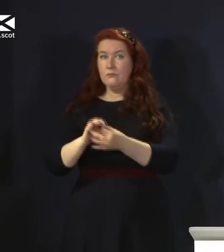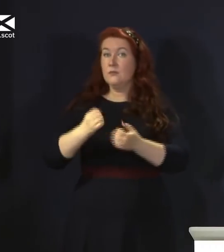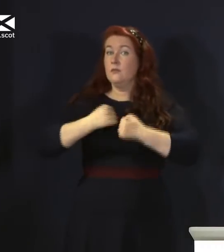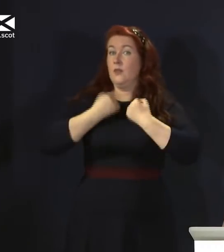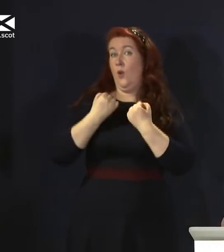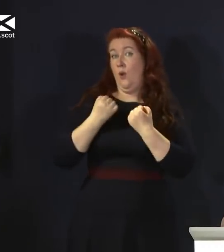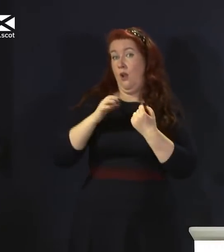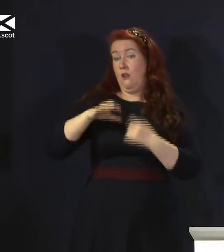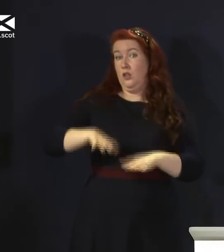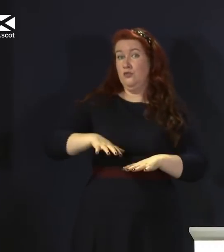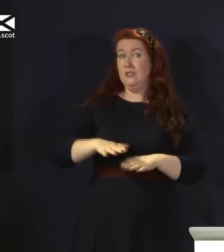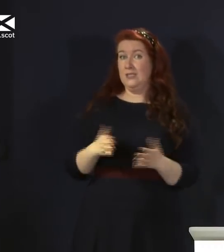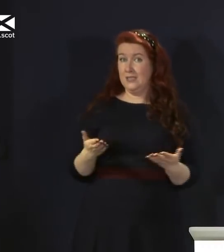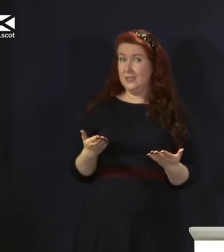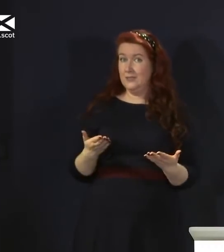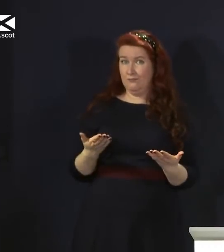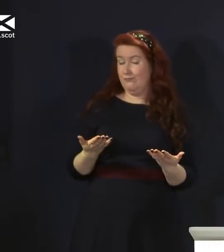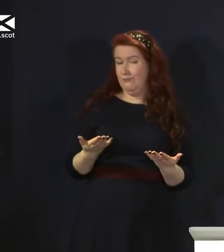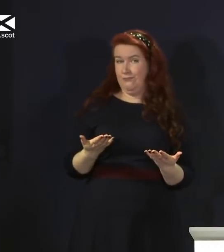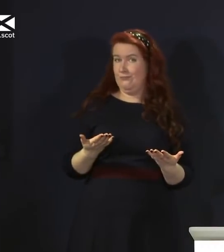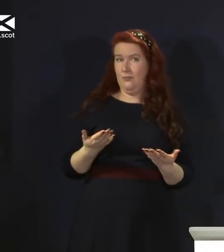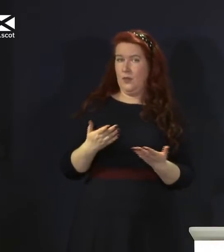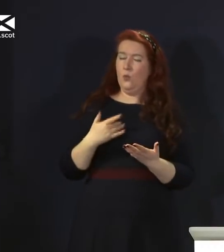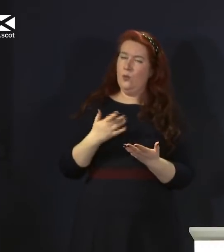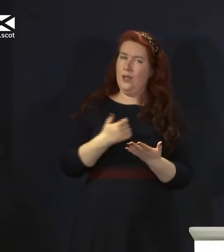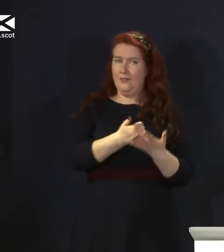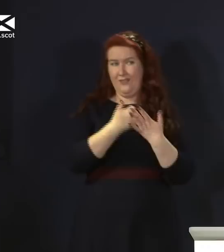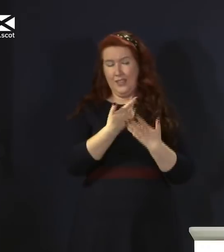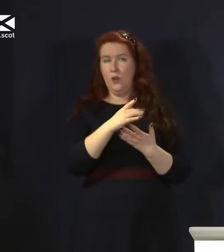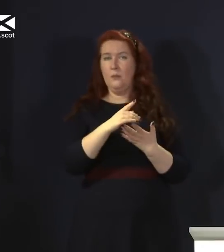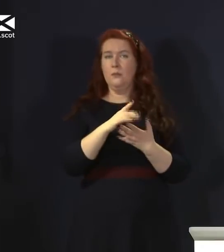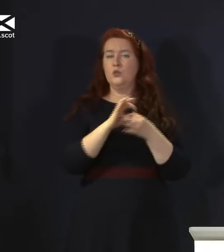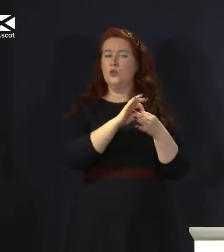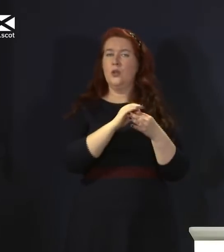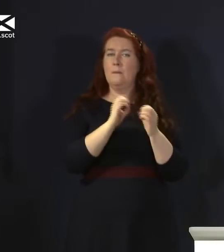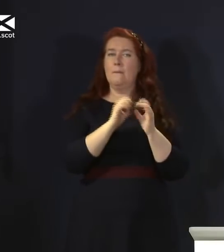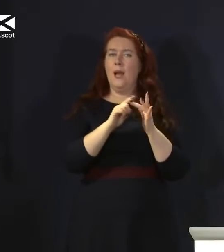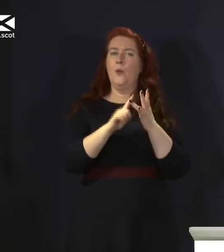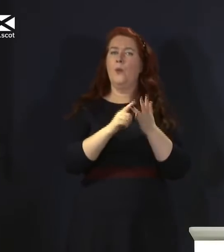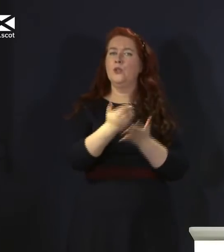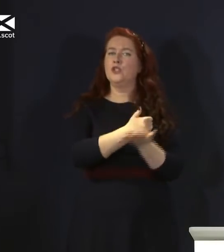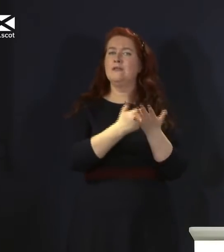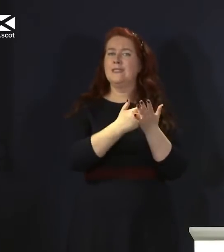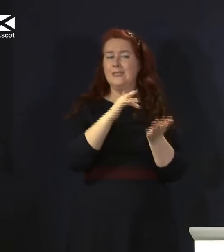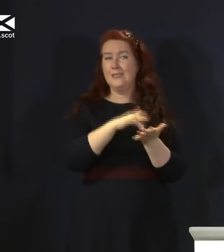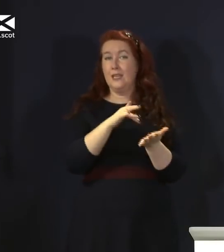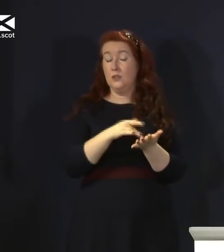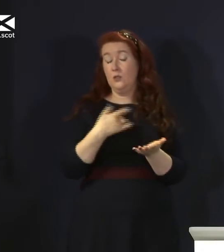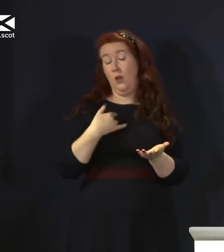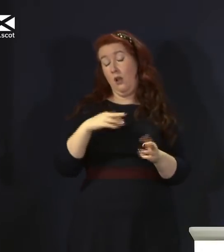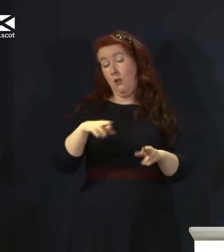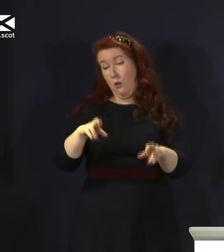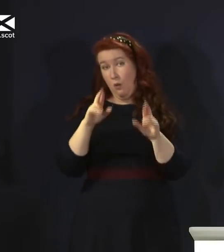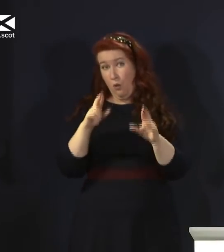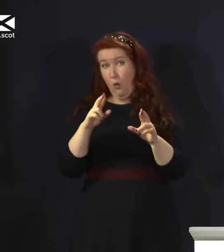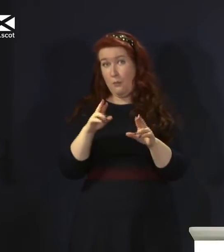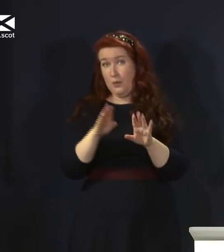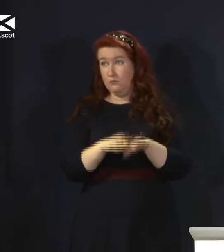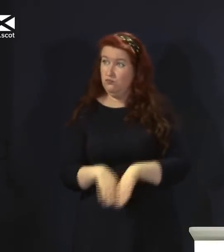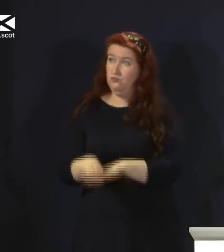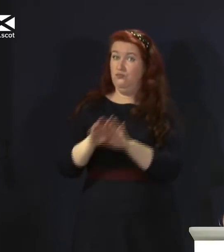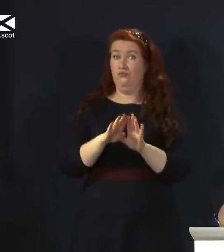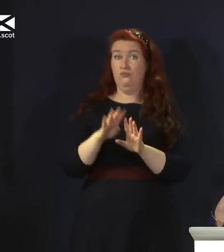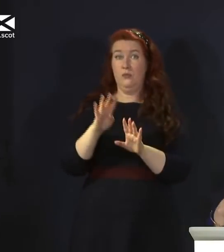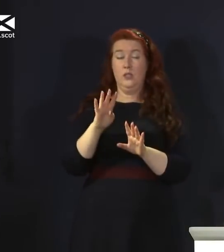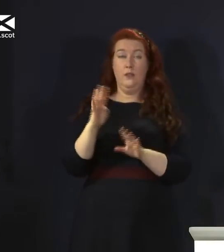advice that comes and the assessments that come from the Joint Biosecurity Centre. So I hope that does allow a common Four Nations